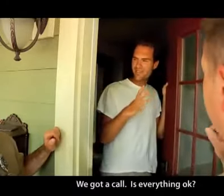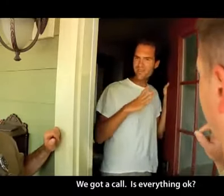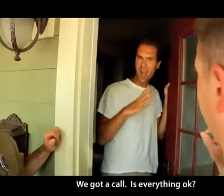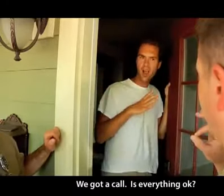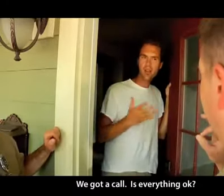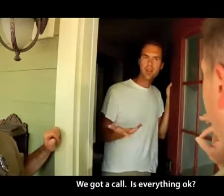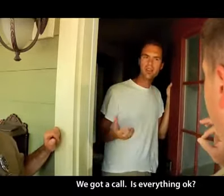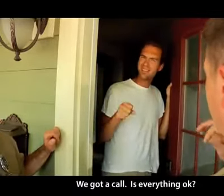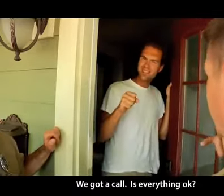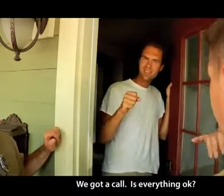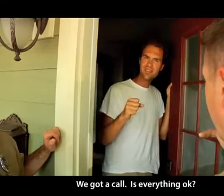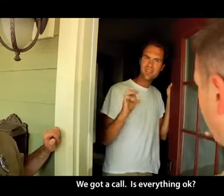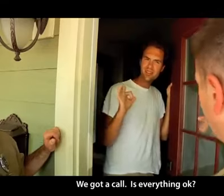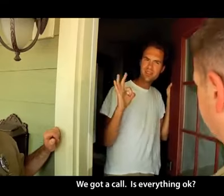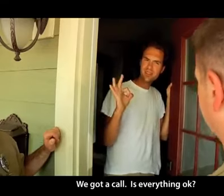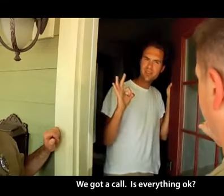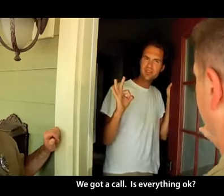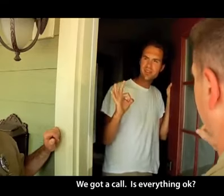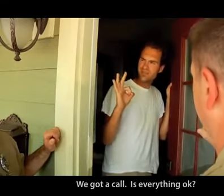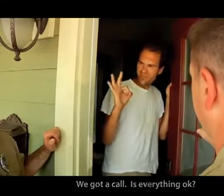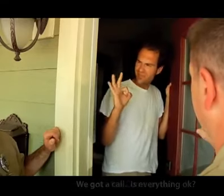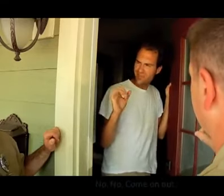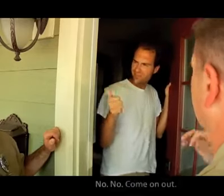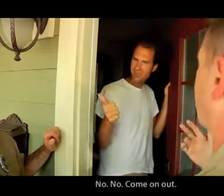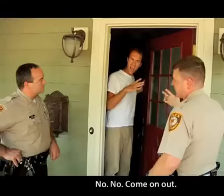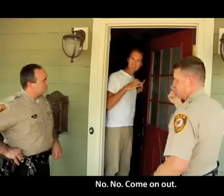okay? We got a call. Is everything okay? No,